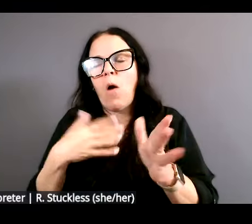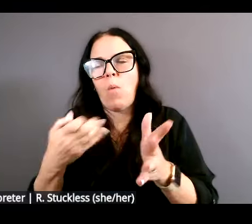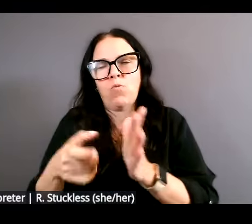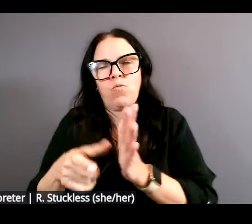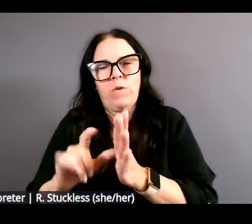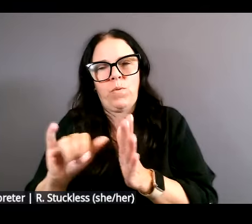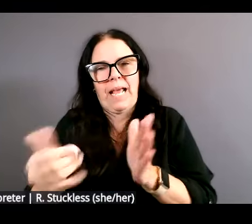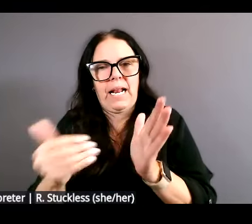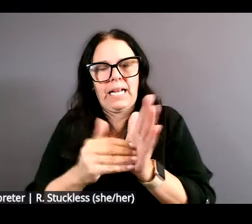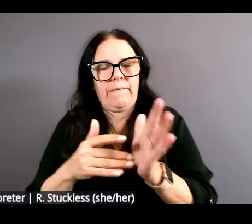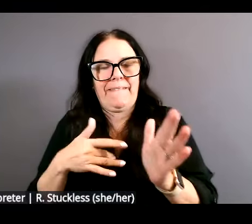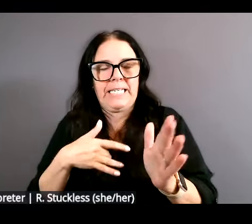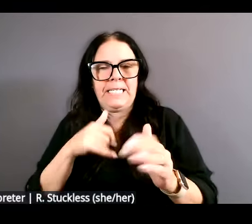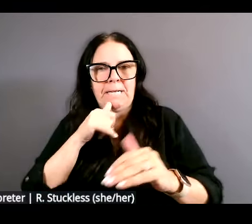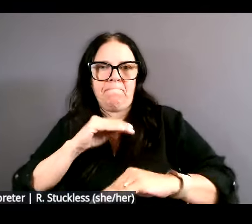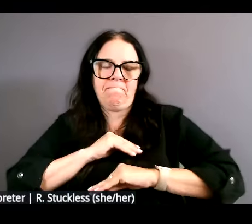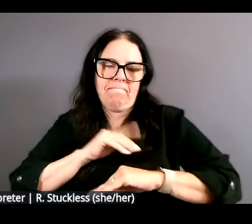just to make sure that we're